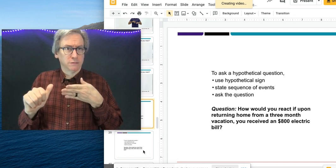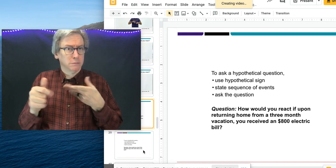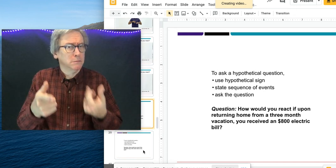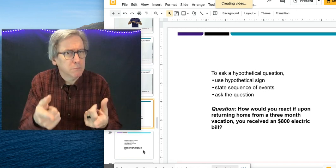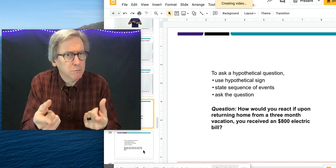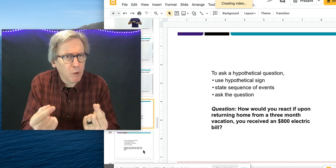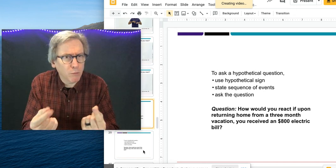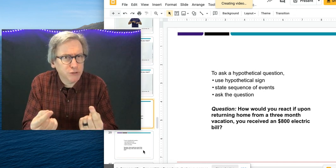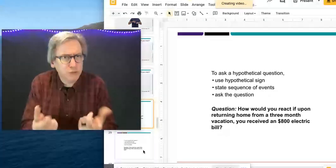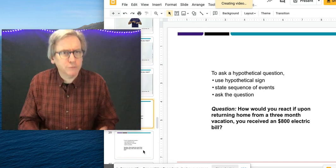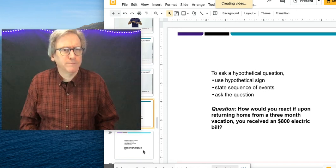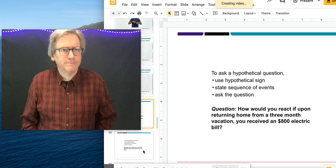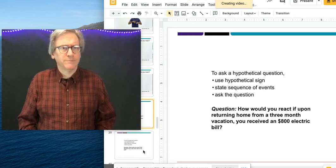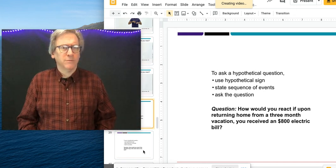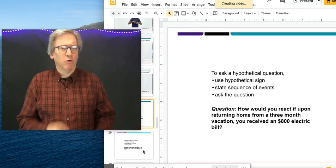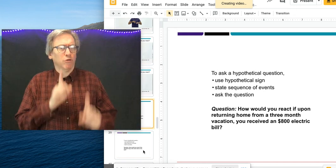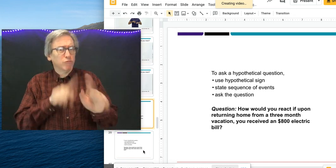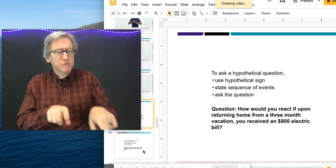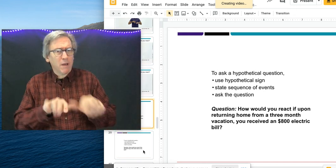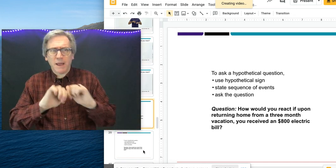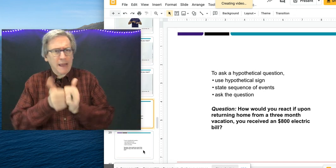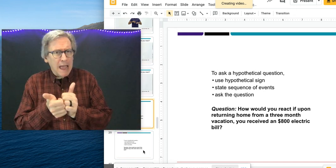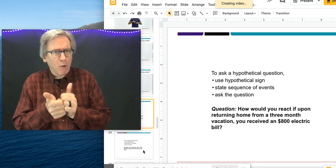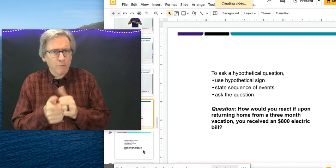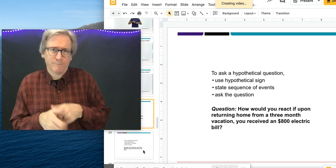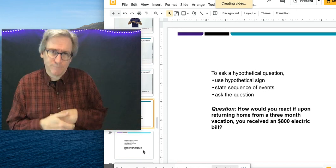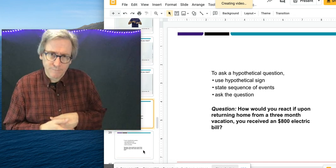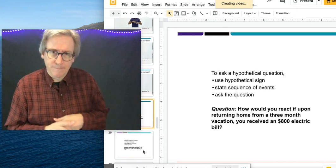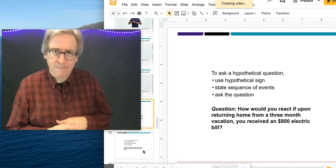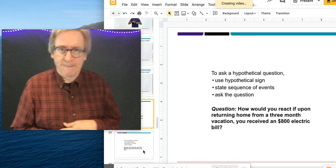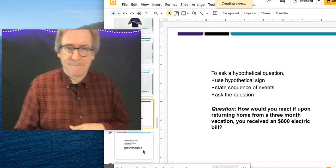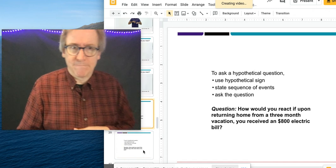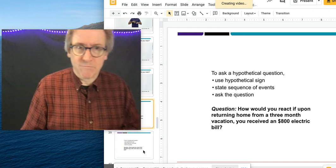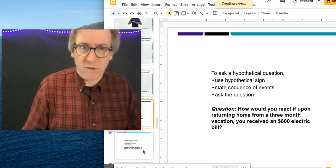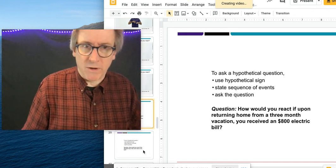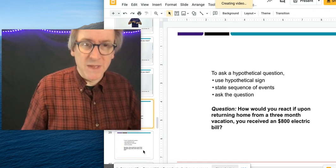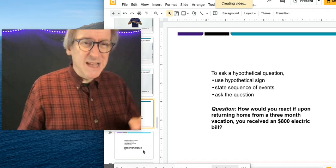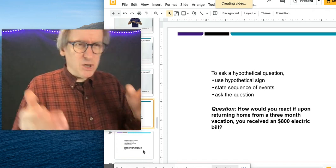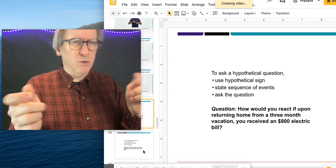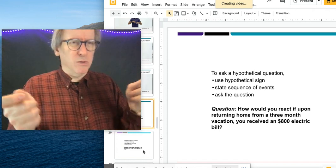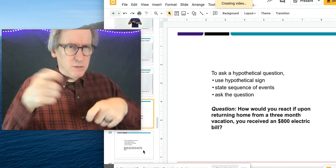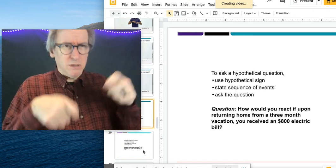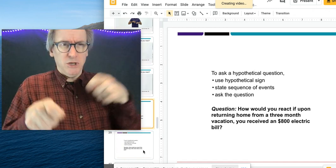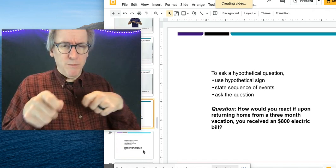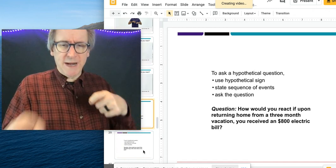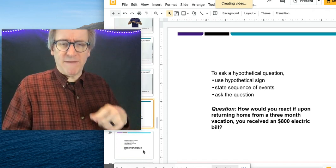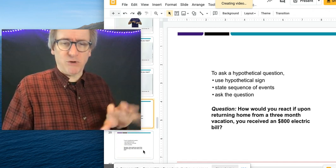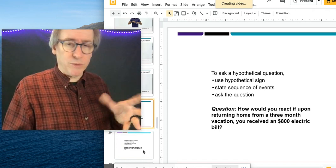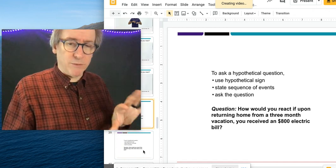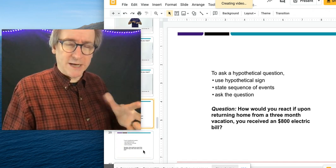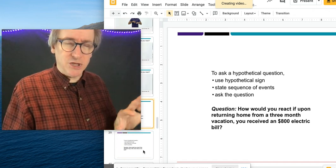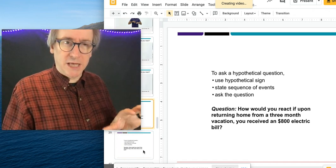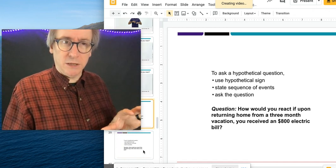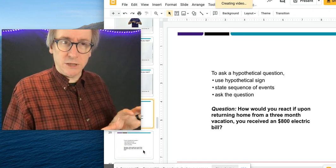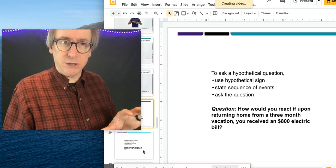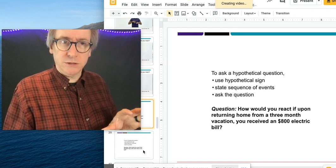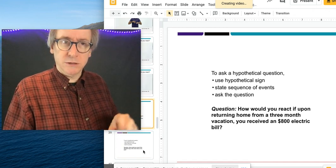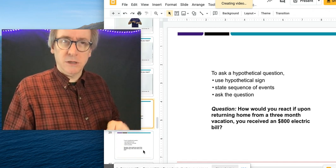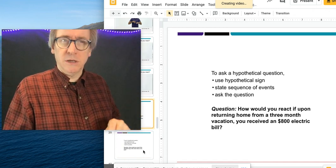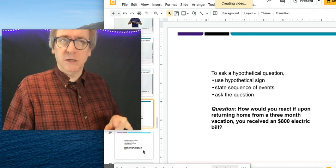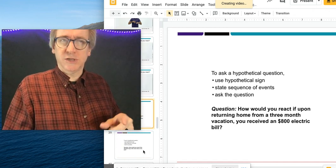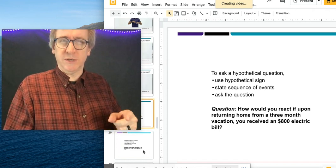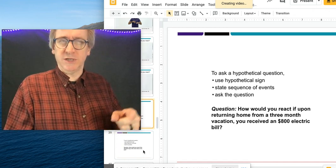$800. What would you do? Or respond how? Right? So you might have to rearrange the